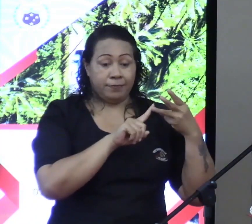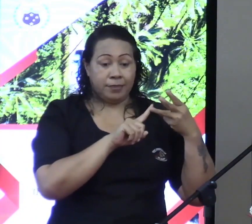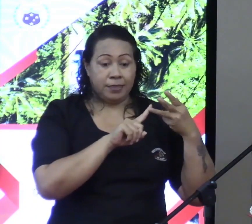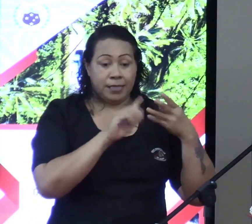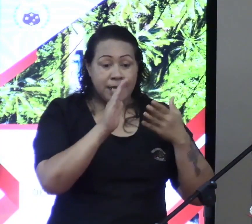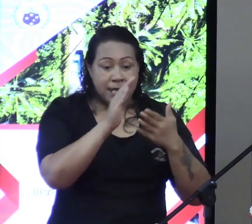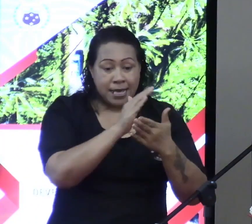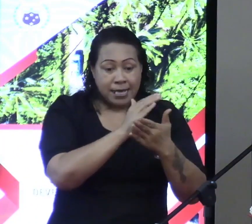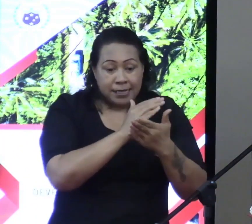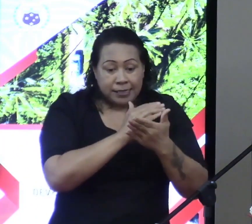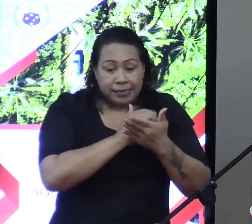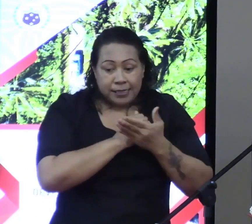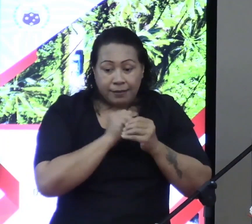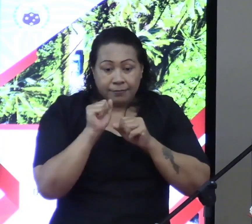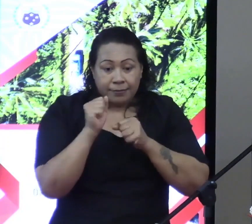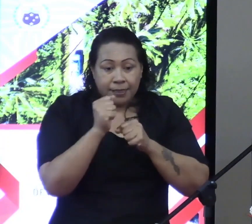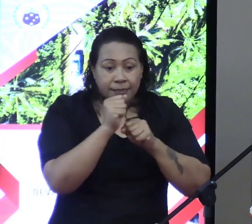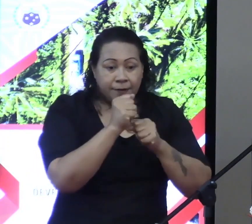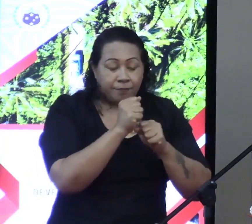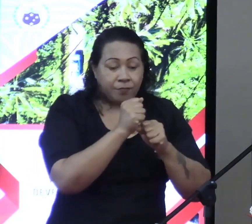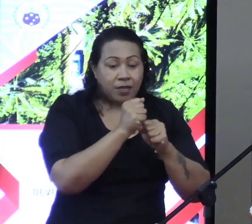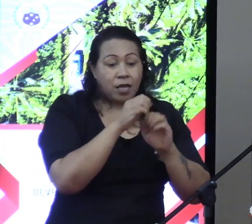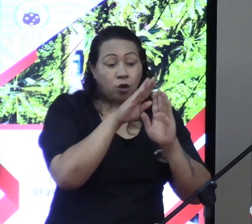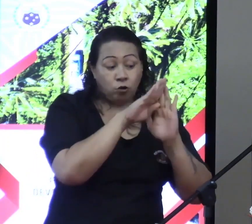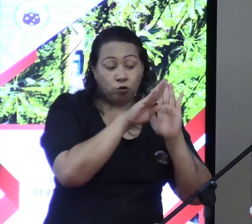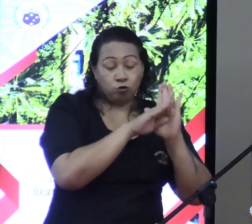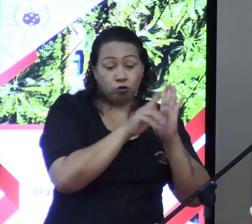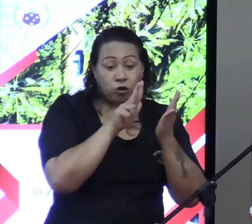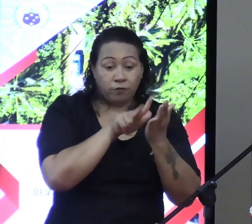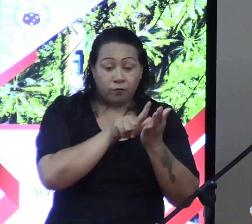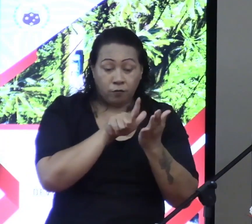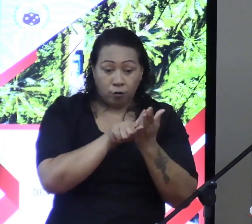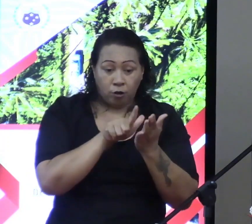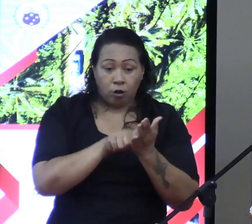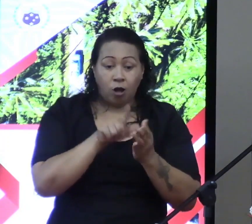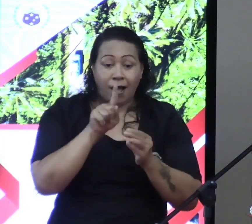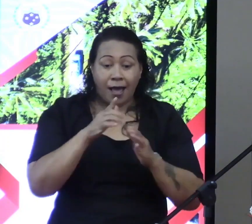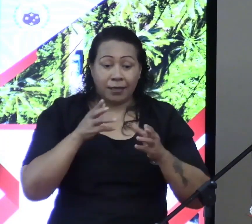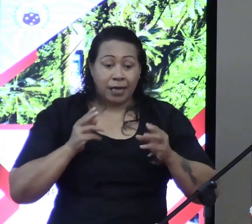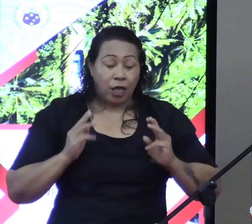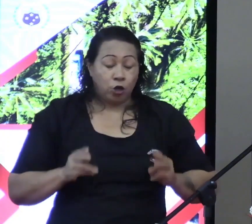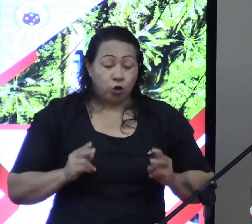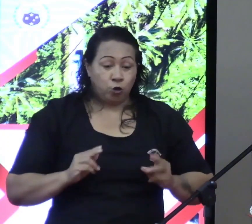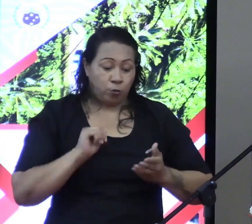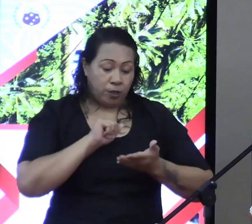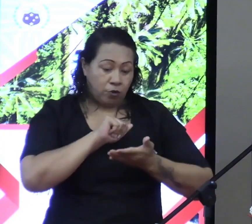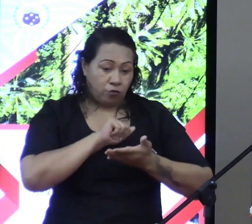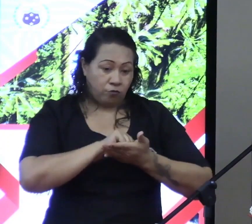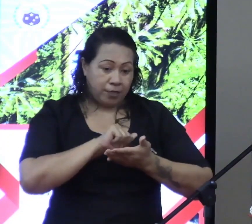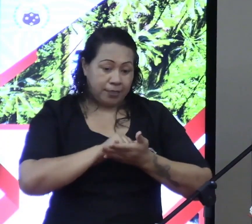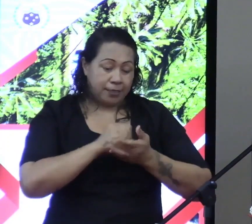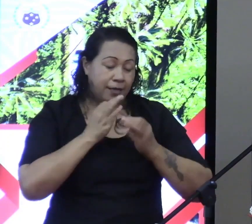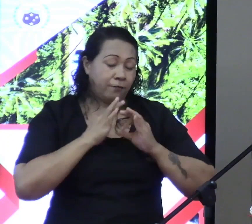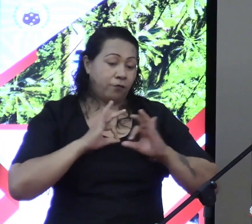safeguard the rule of law and uphold human rights and fundamental